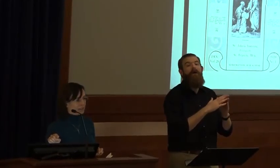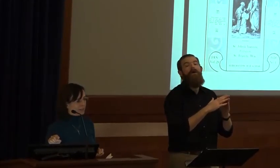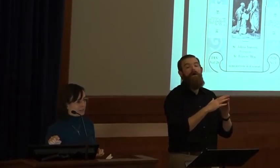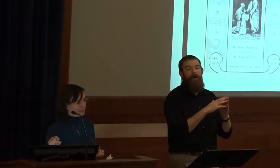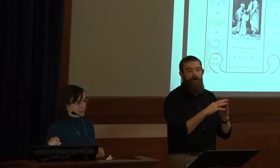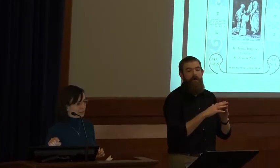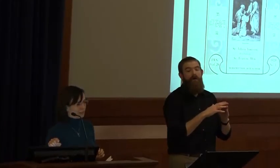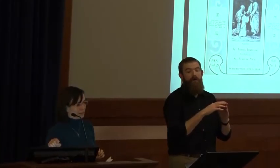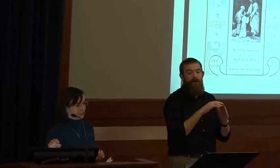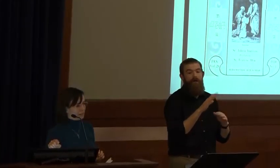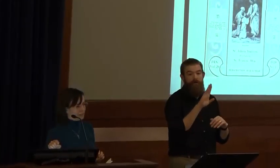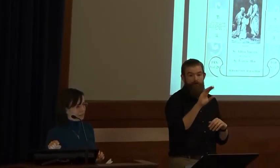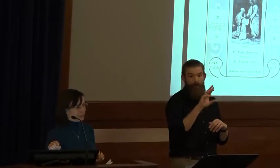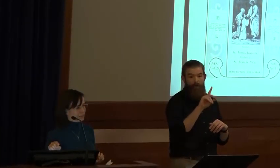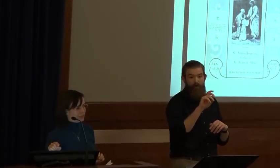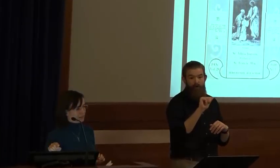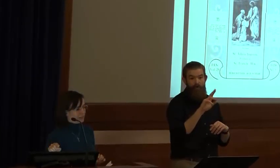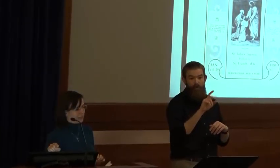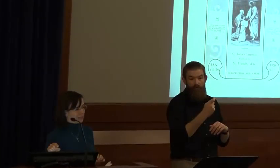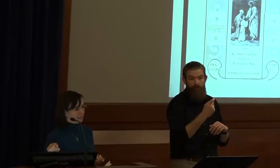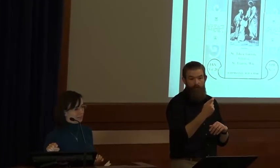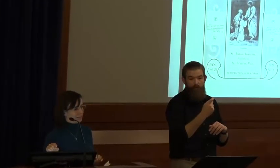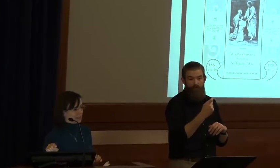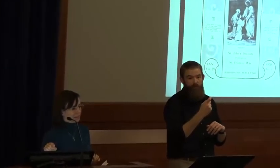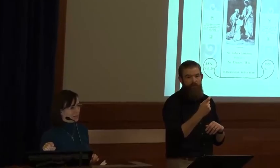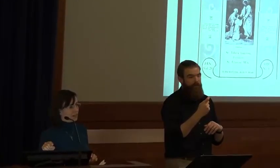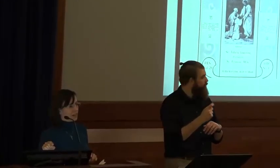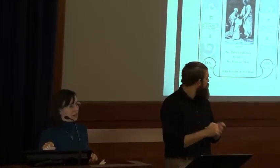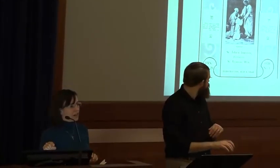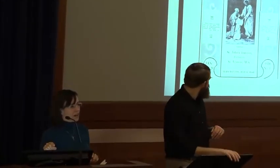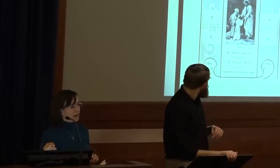the town is named after the Bordeaux?